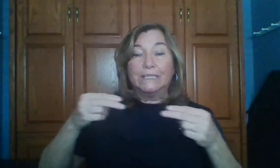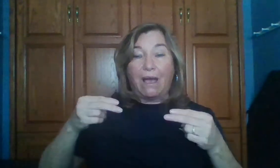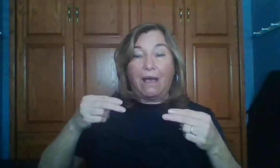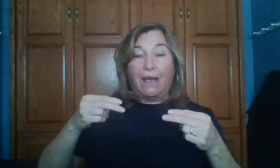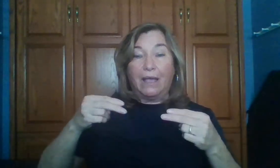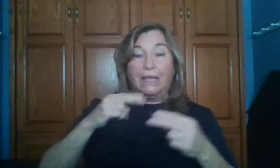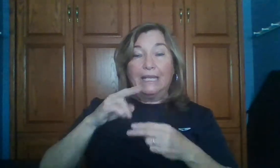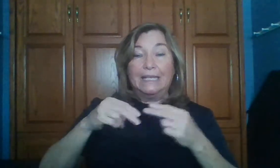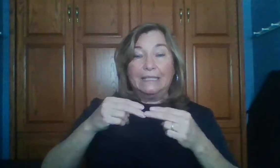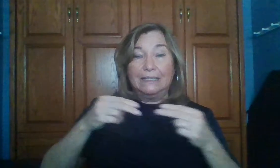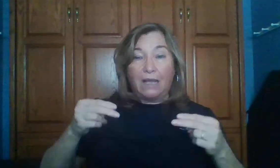Hurry.